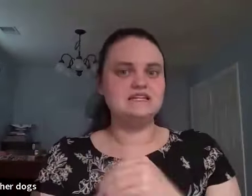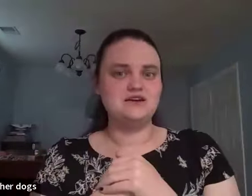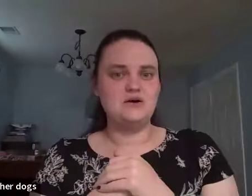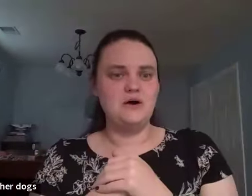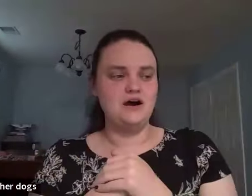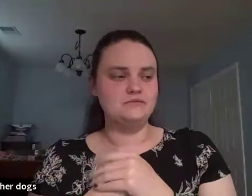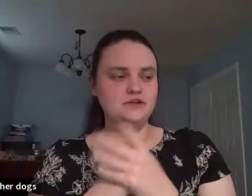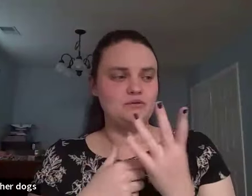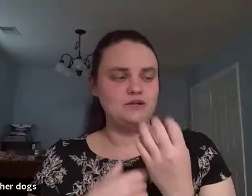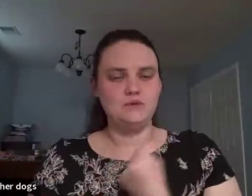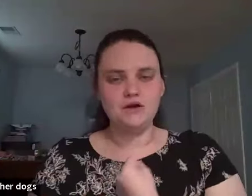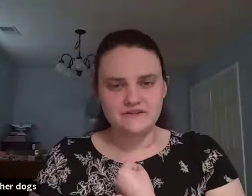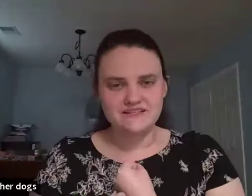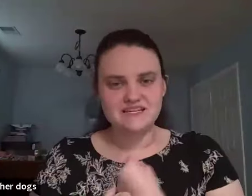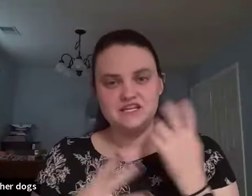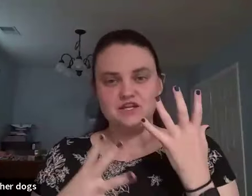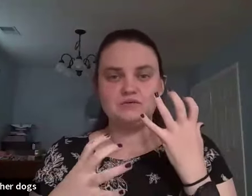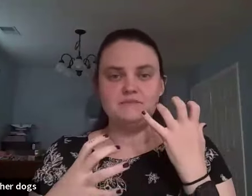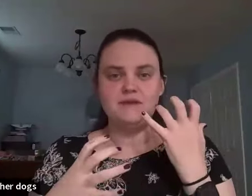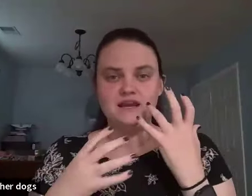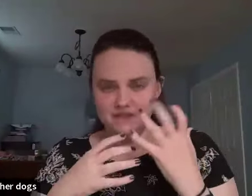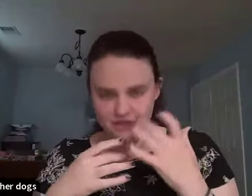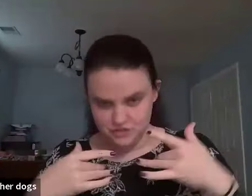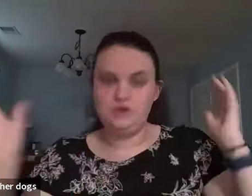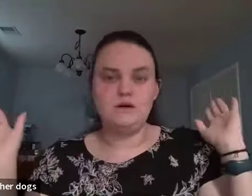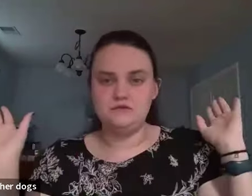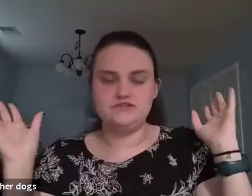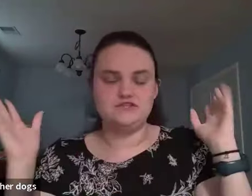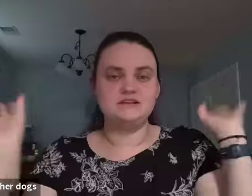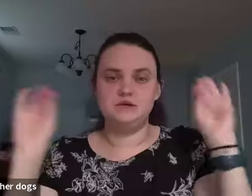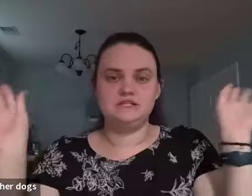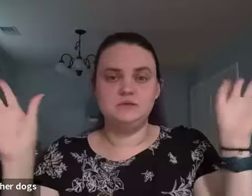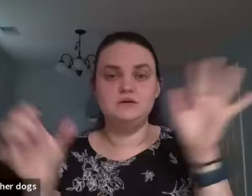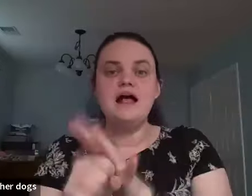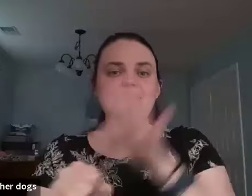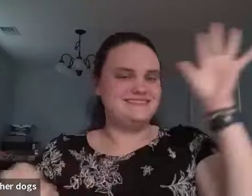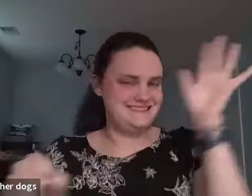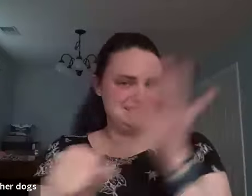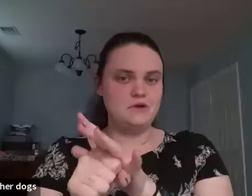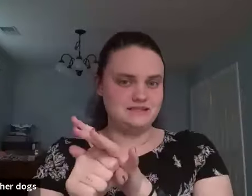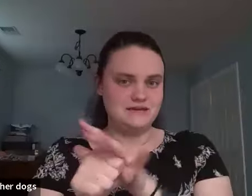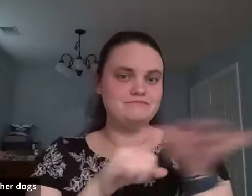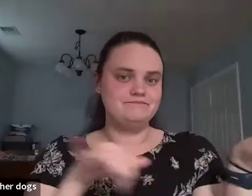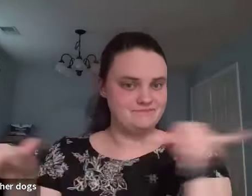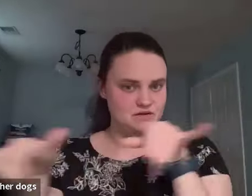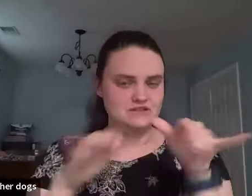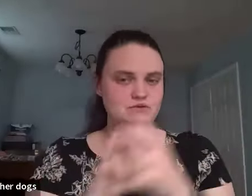it. So, when you bottle things in and then you get really mad and then you just blow up, you've just lost it, you explode. Same concept. So